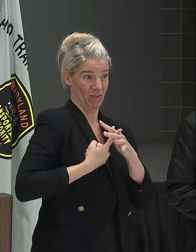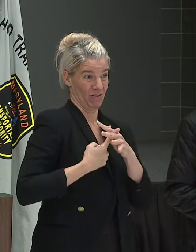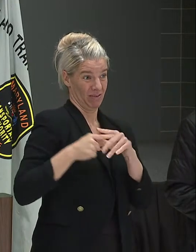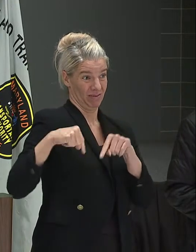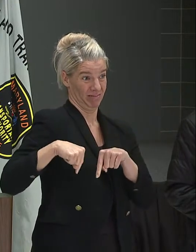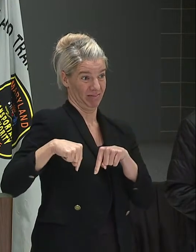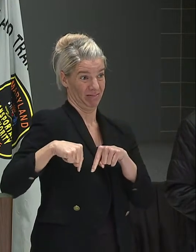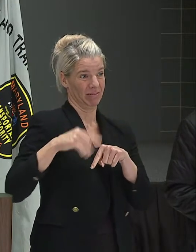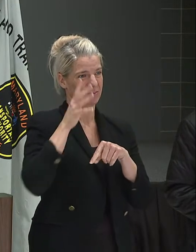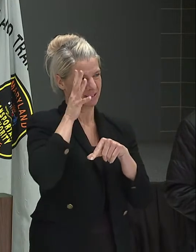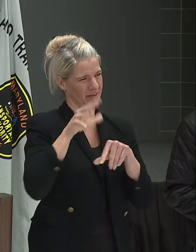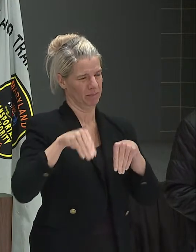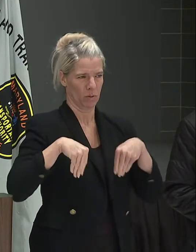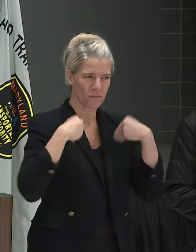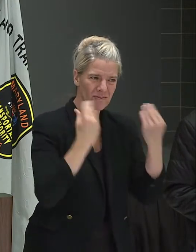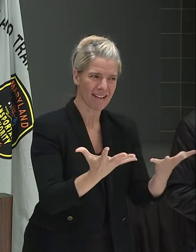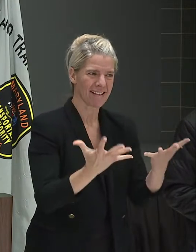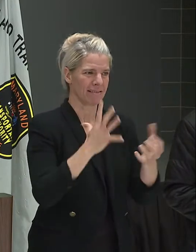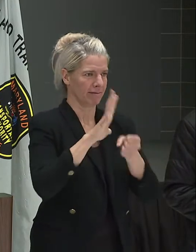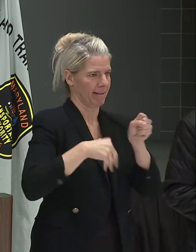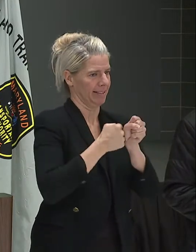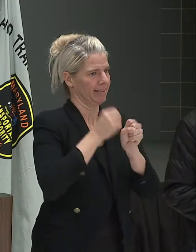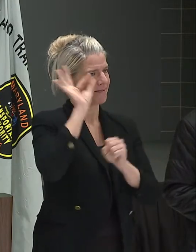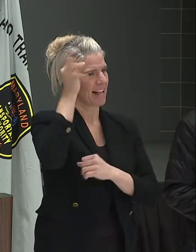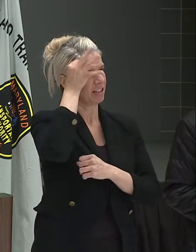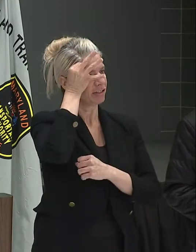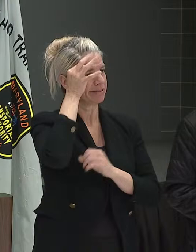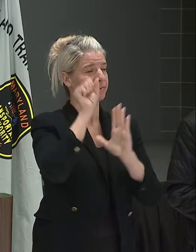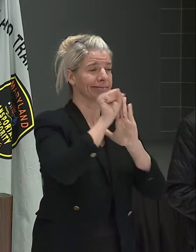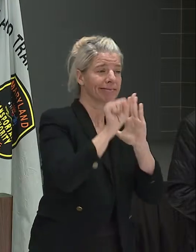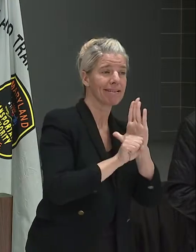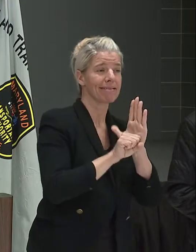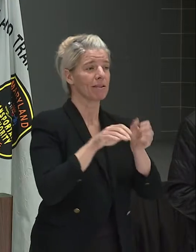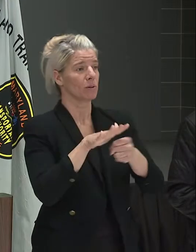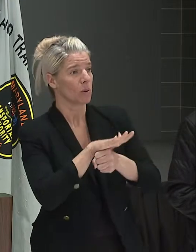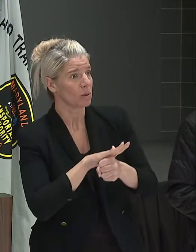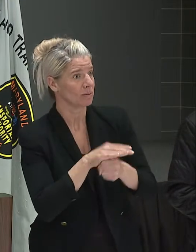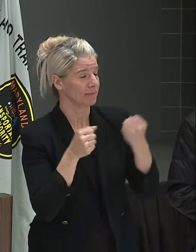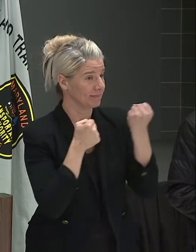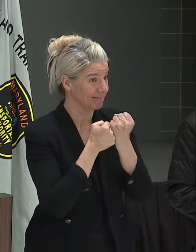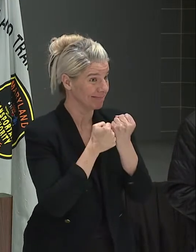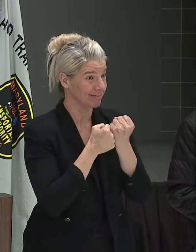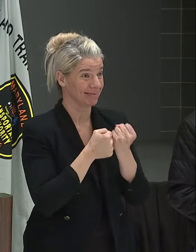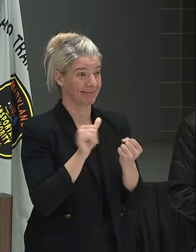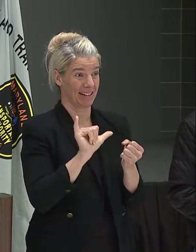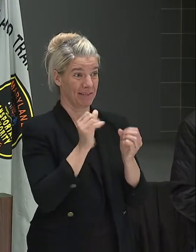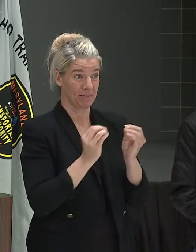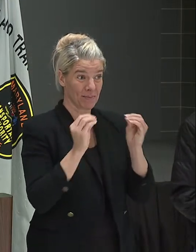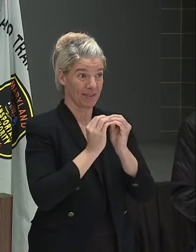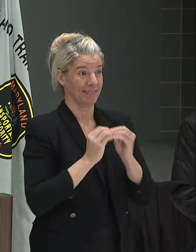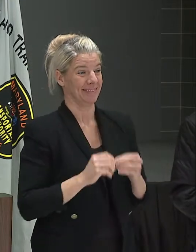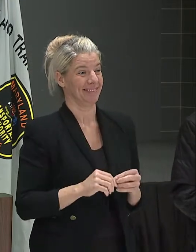provides all of those updates for federal, state, and local supports and more. So please visit